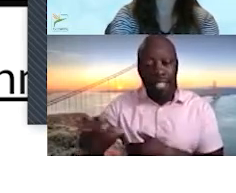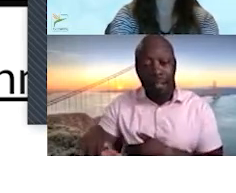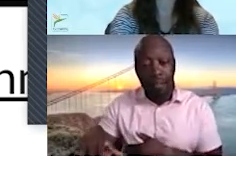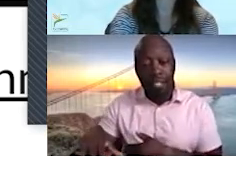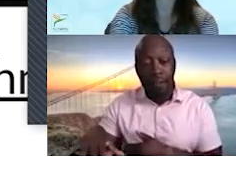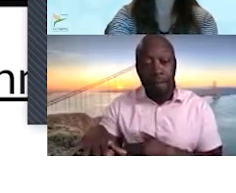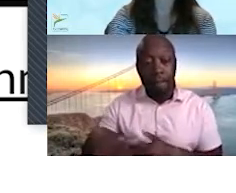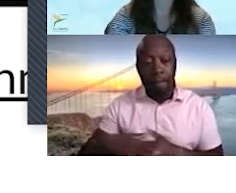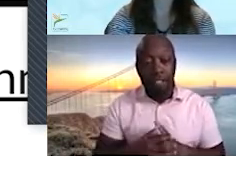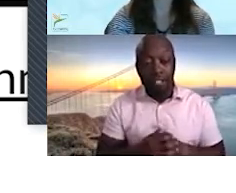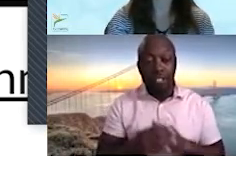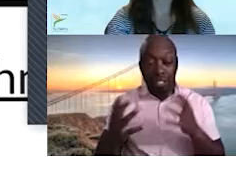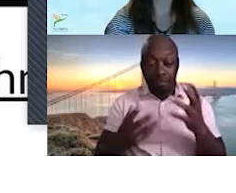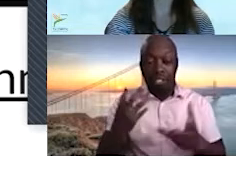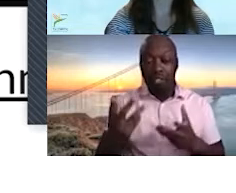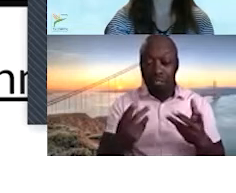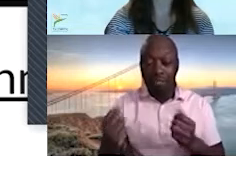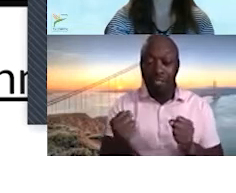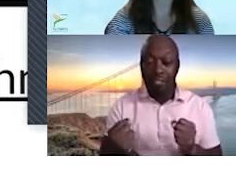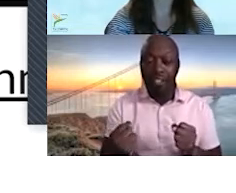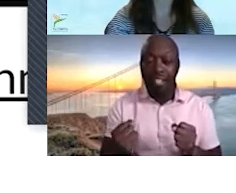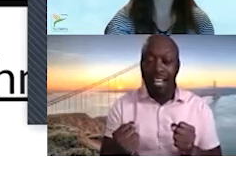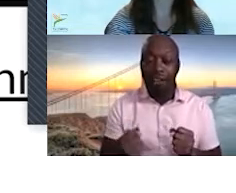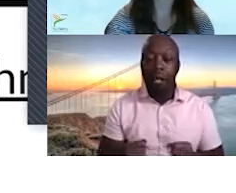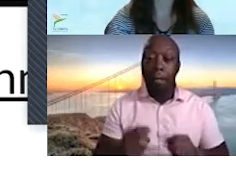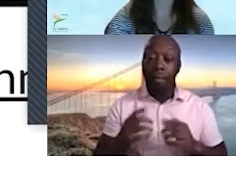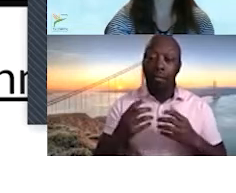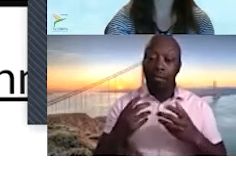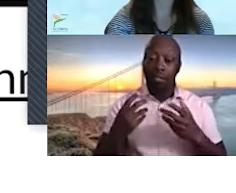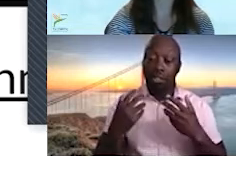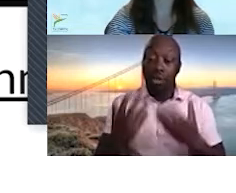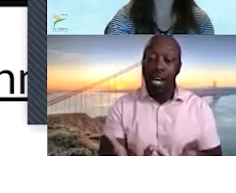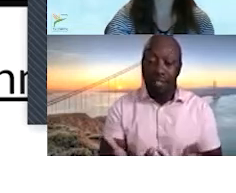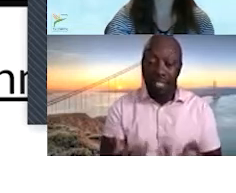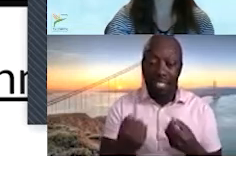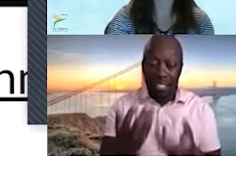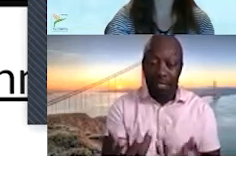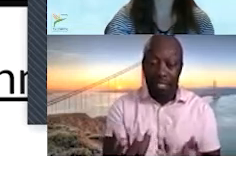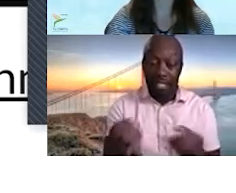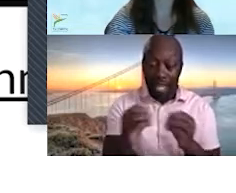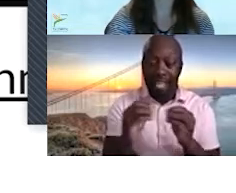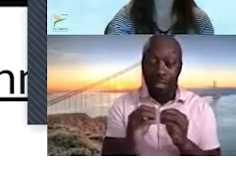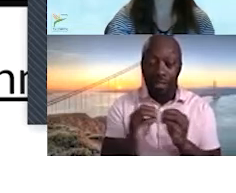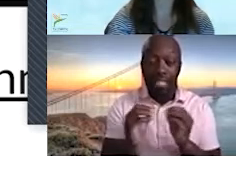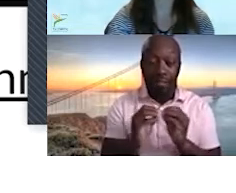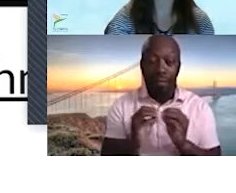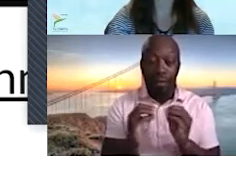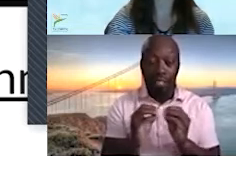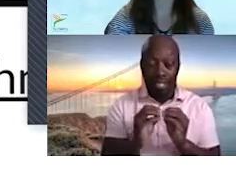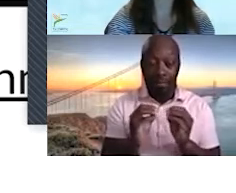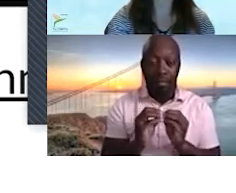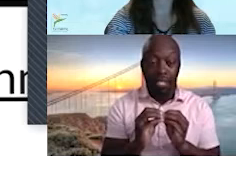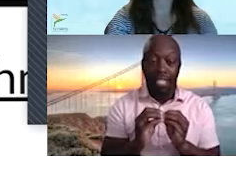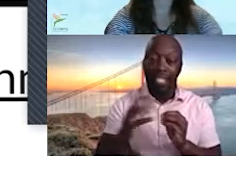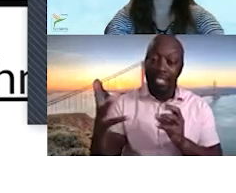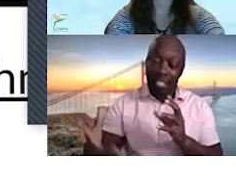the tapping. So it's up to you to figure that out. But you have to exhibit the actual sign for more to